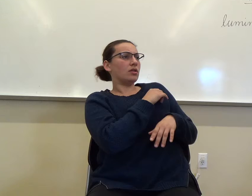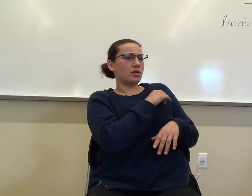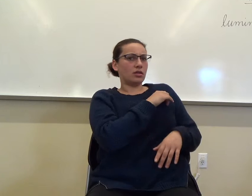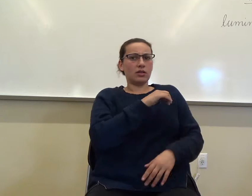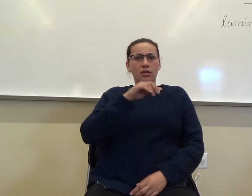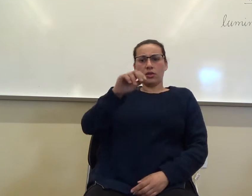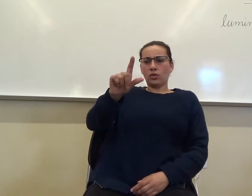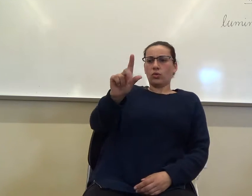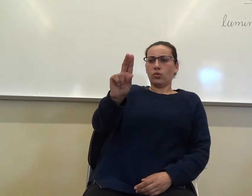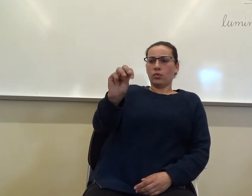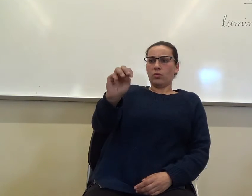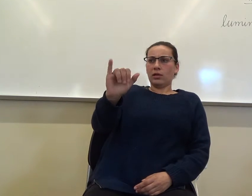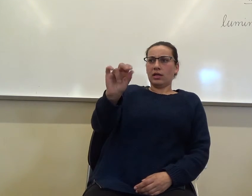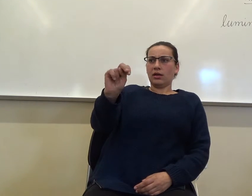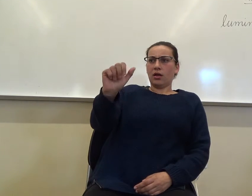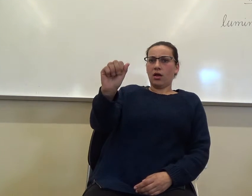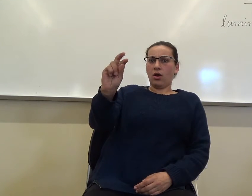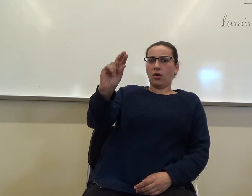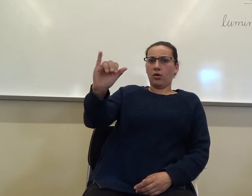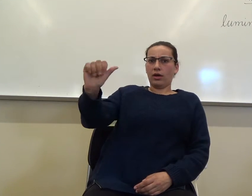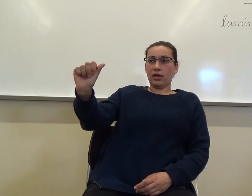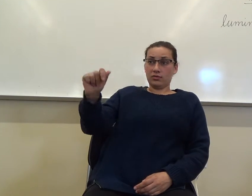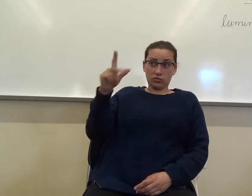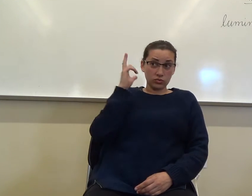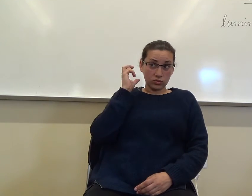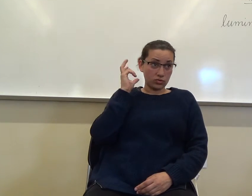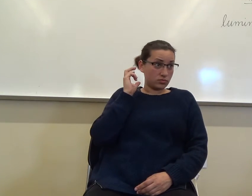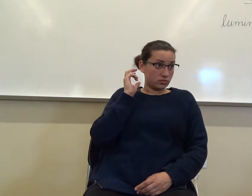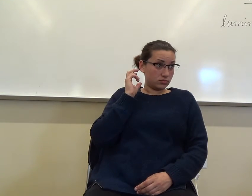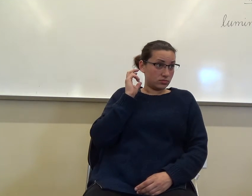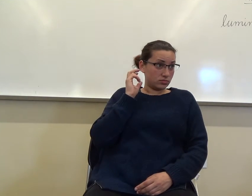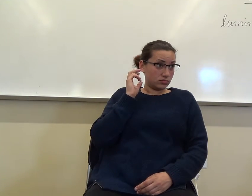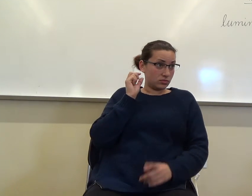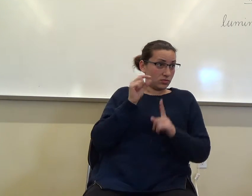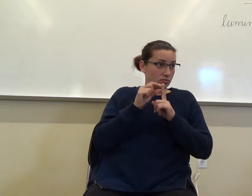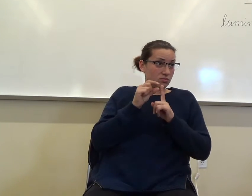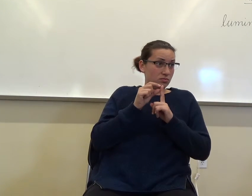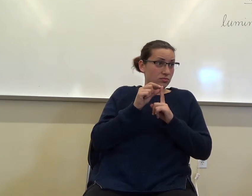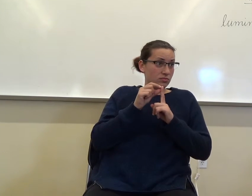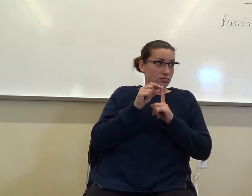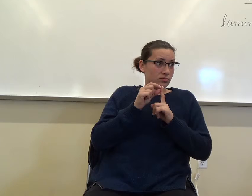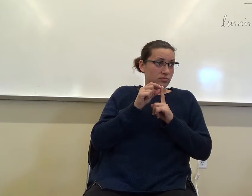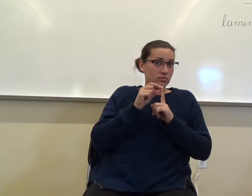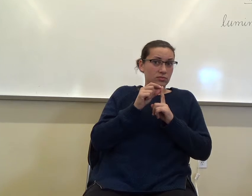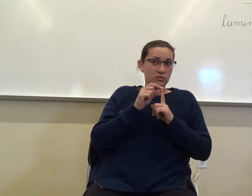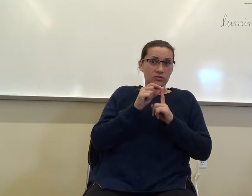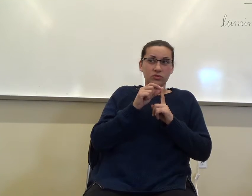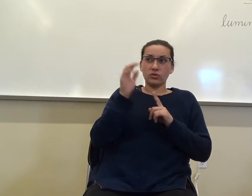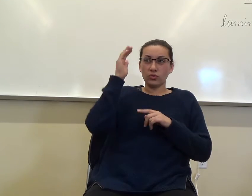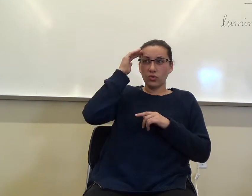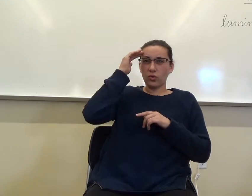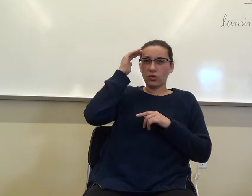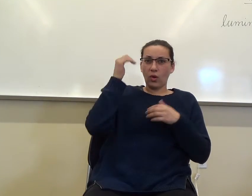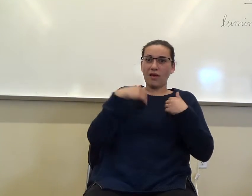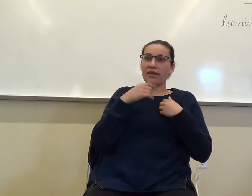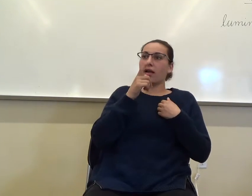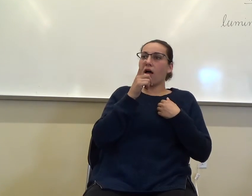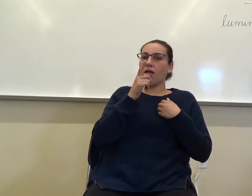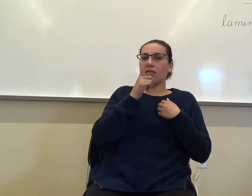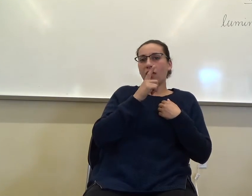luminaria? Have you ever heard of those things? It's, you take a lunch bag, a little brown, you've